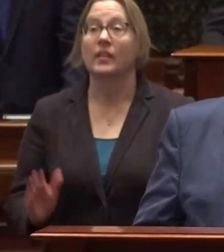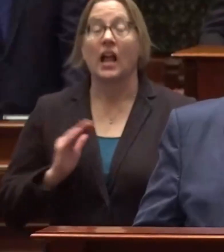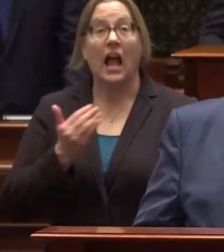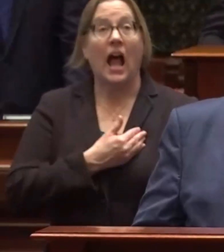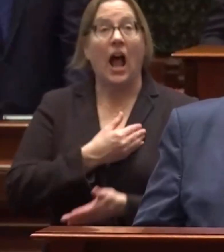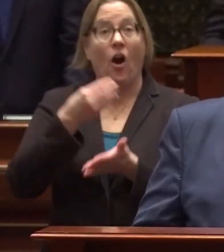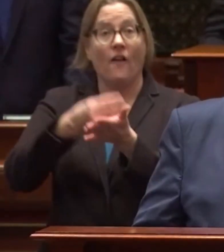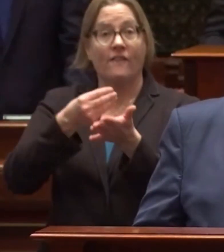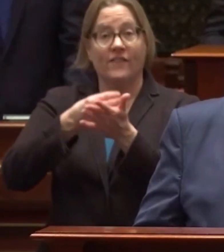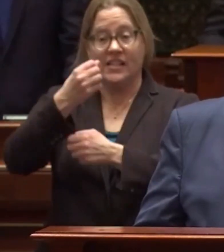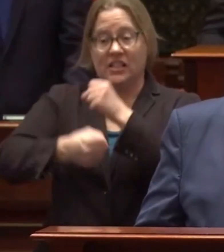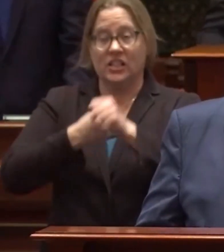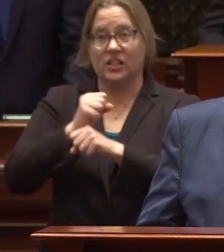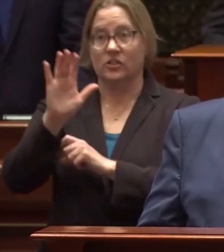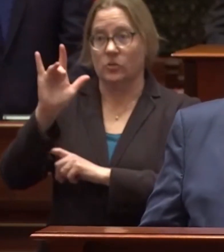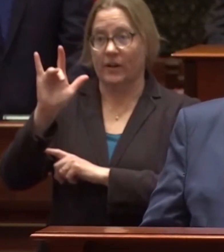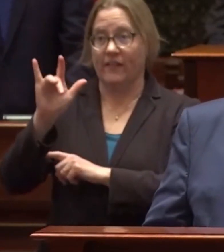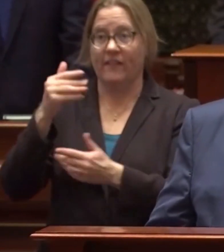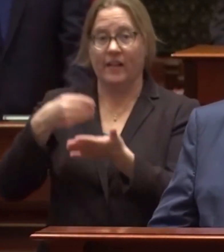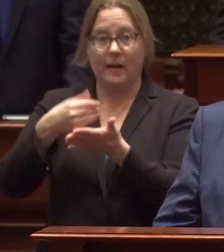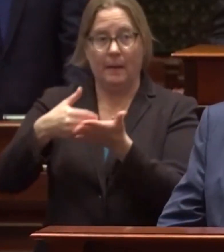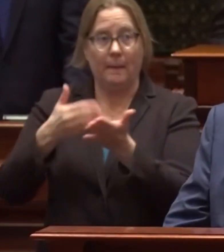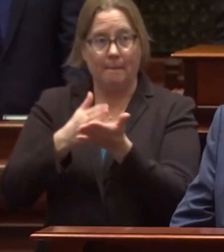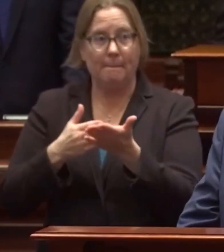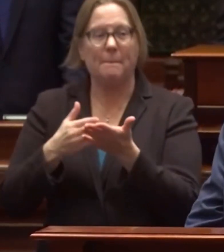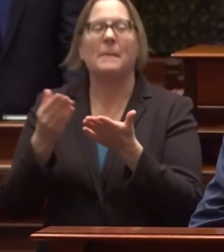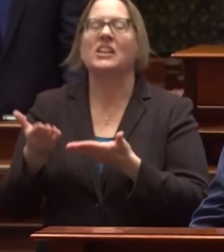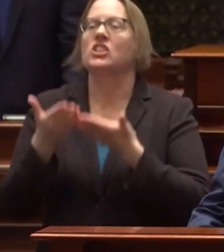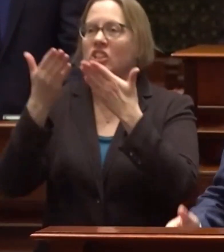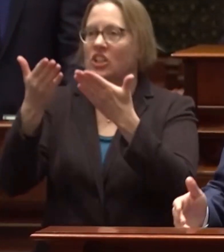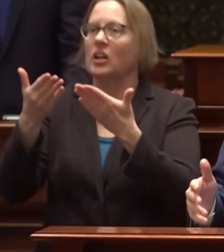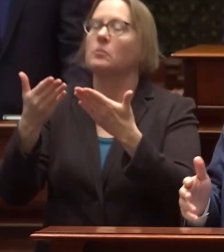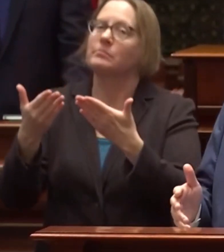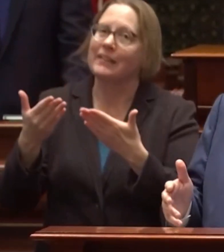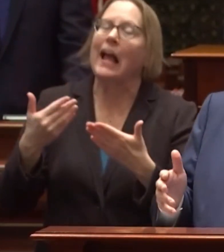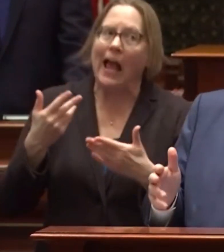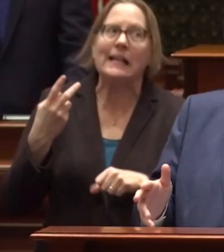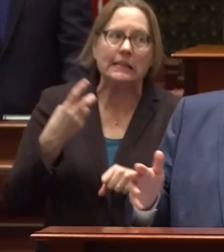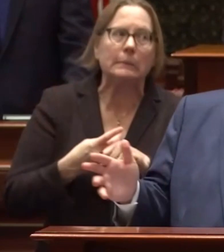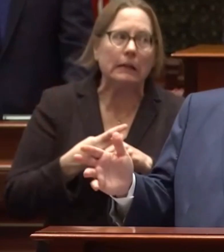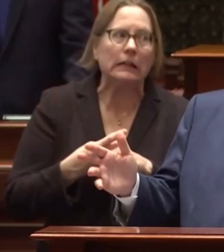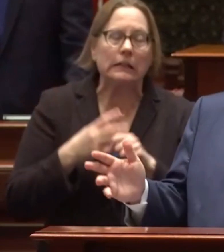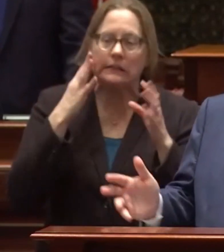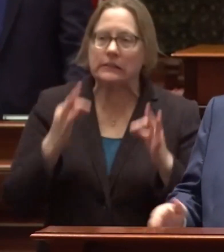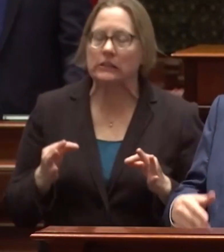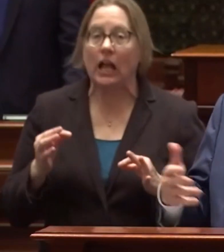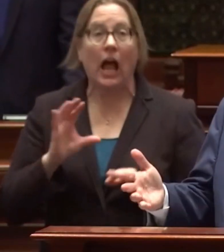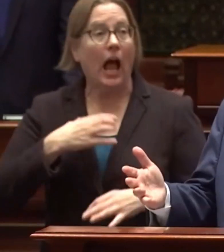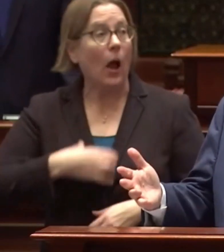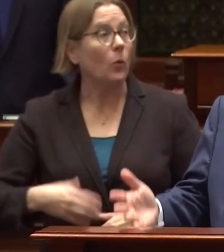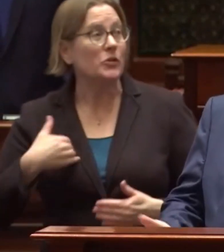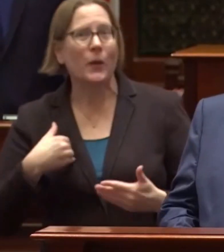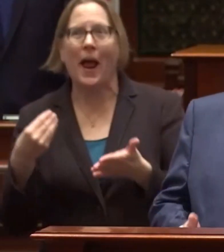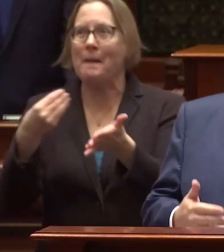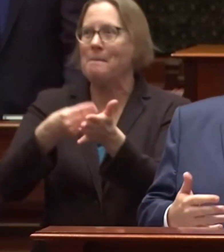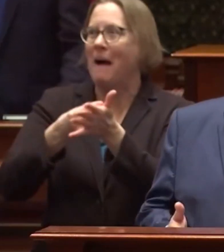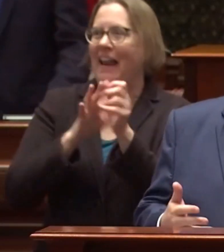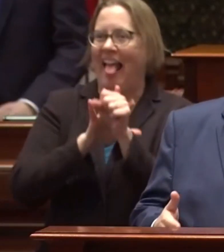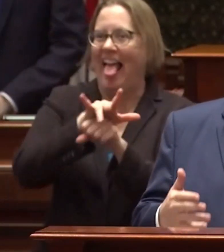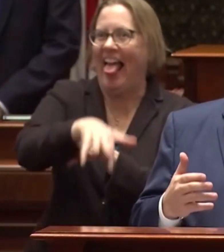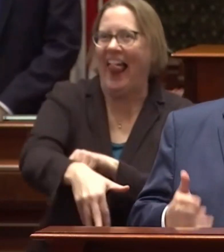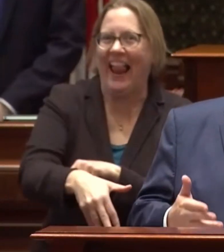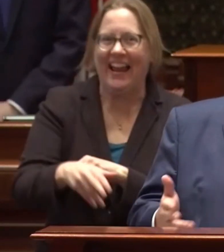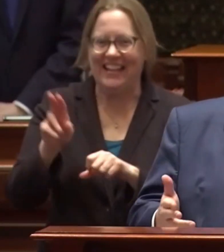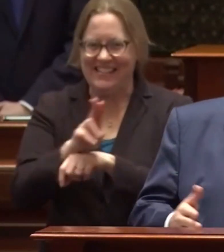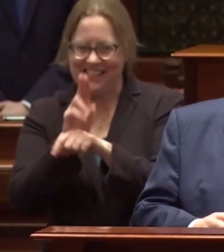Our FY25 budget proposal makes some hard choices. I wish we had big surpluses to work with this year to